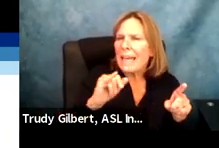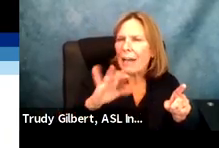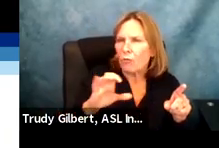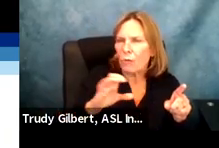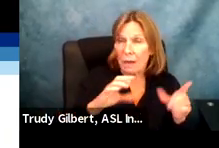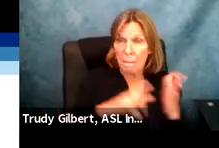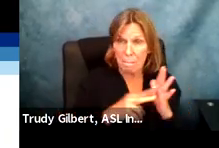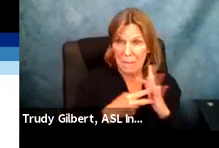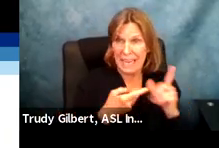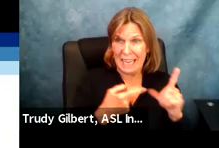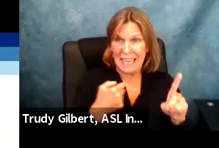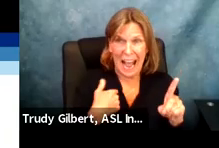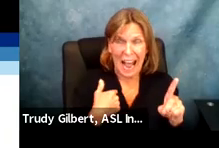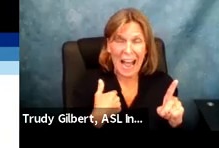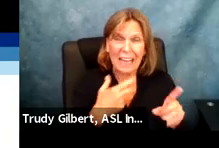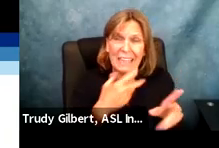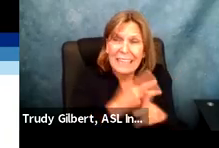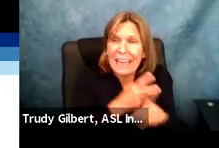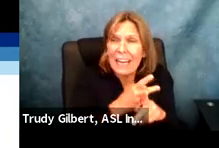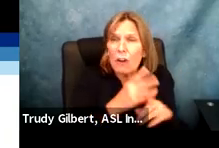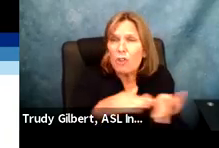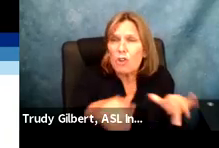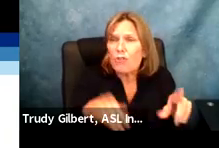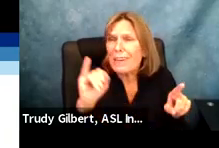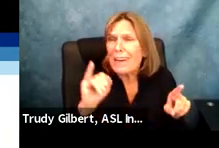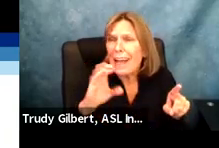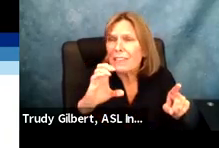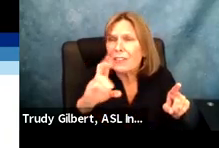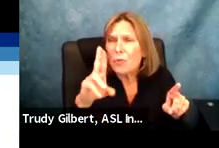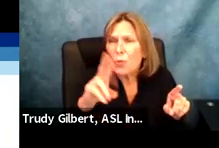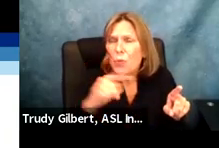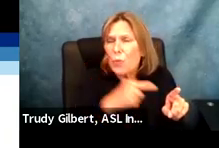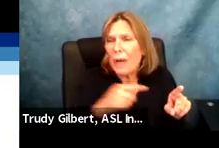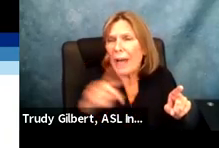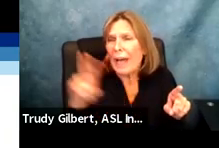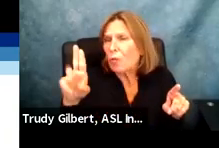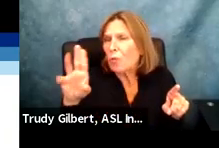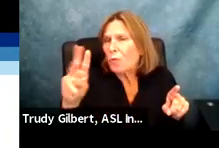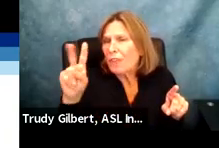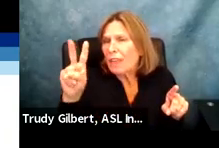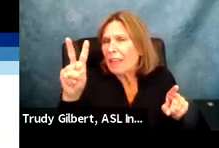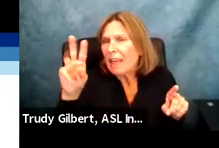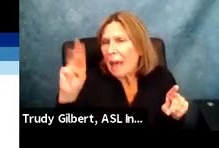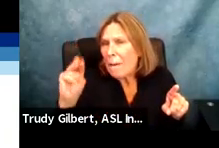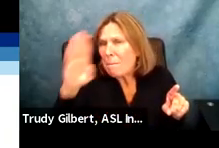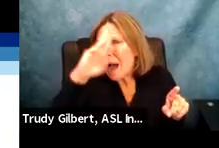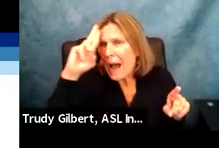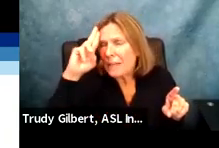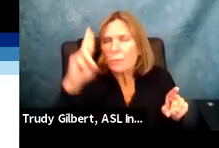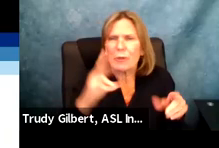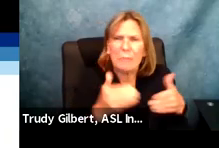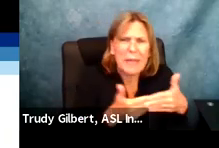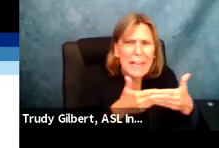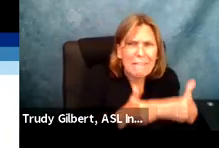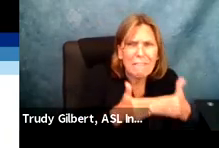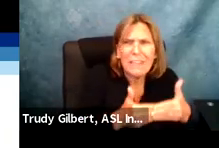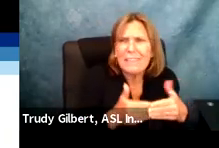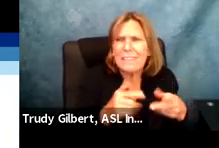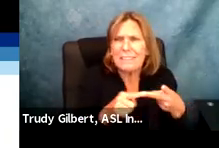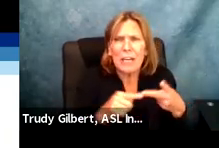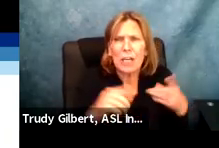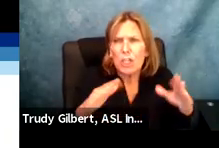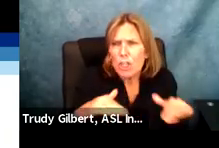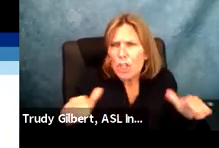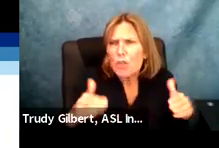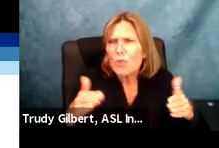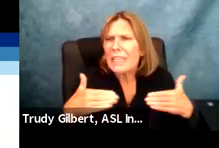in the pediatric intensive care unit at UVM Children's Hospital. And I take care of infants, children, and adolescents who